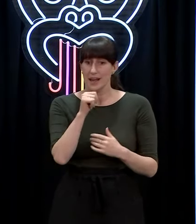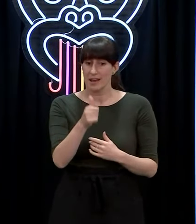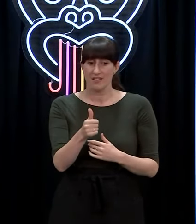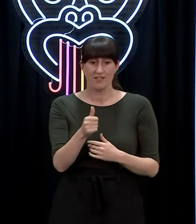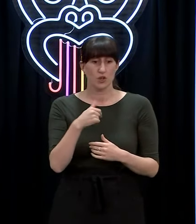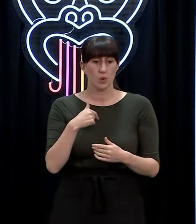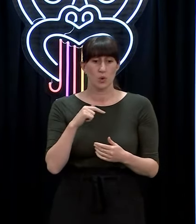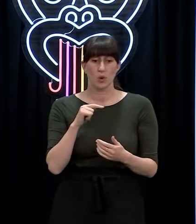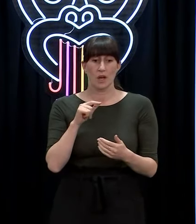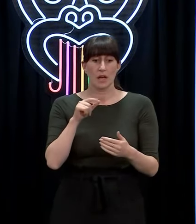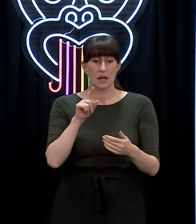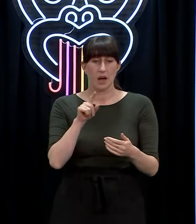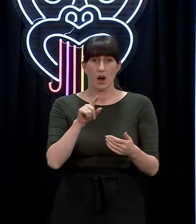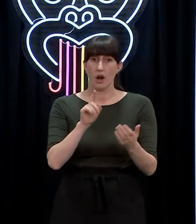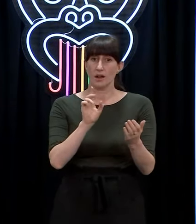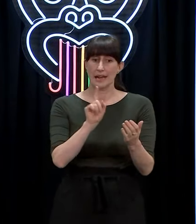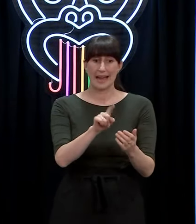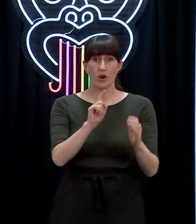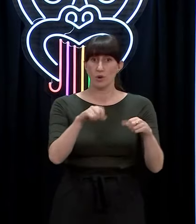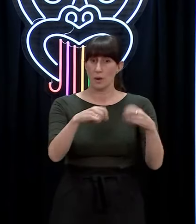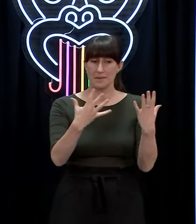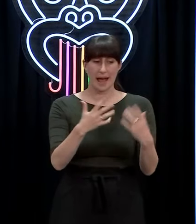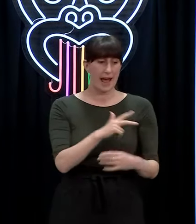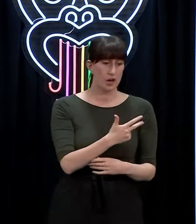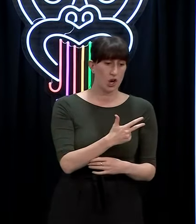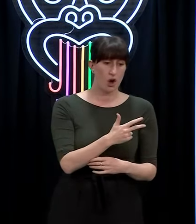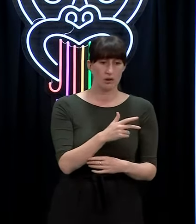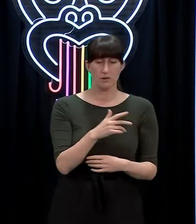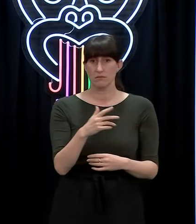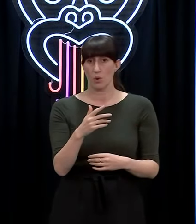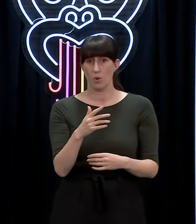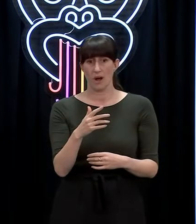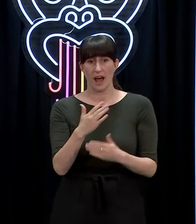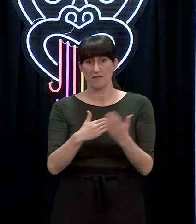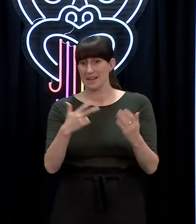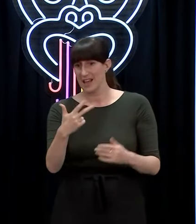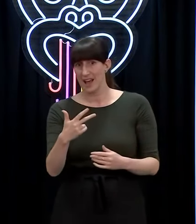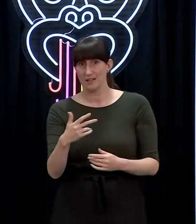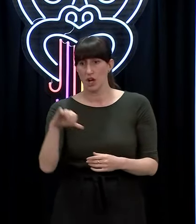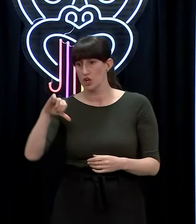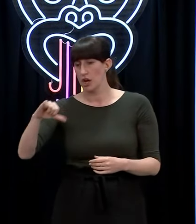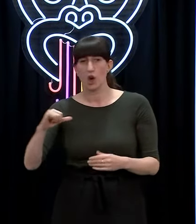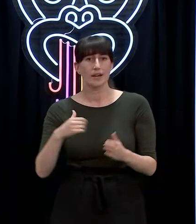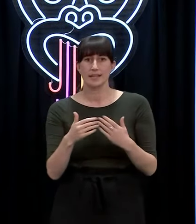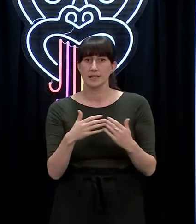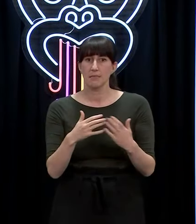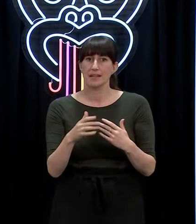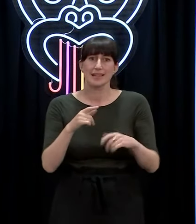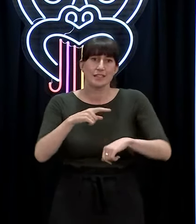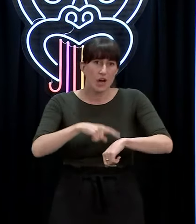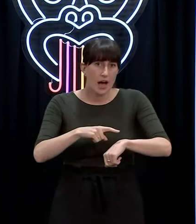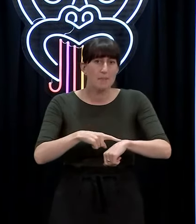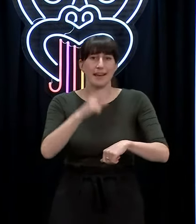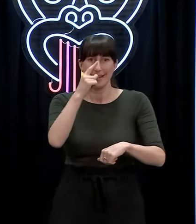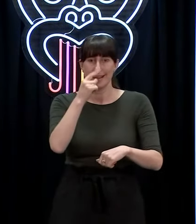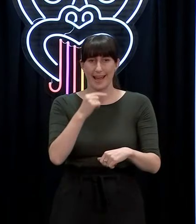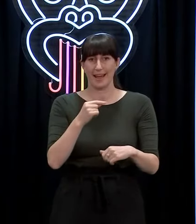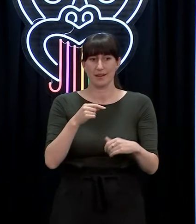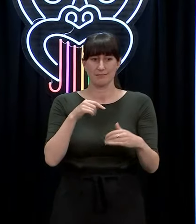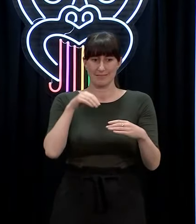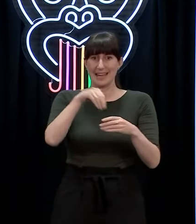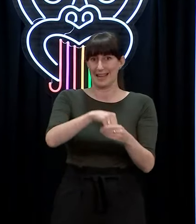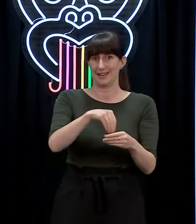any time between 8 a.m. and 9 a.m. New Zealand time, that will secure you an ability to participate in the process. Everybody